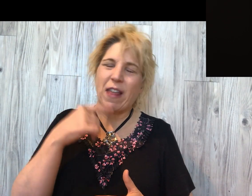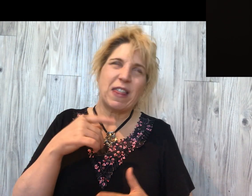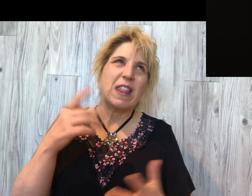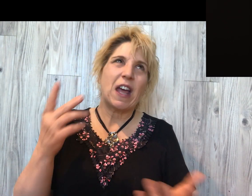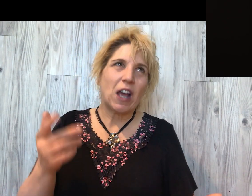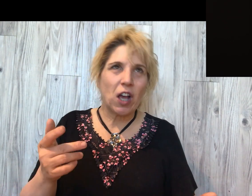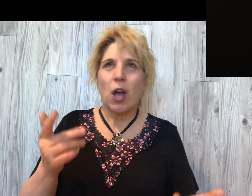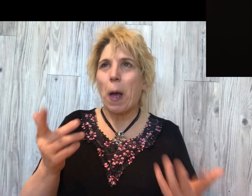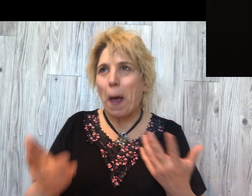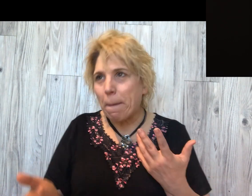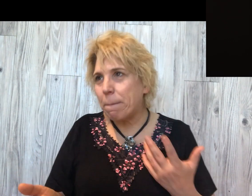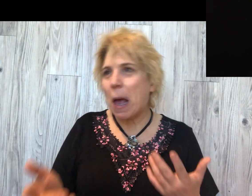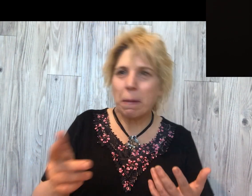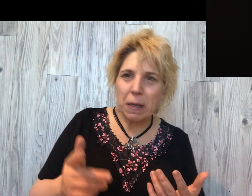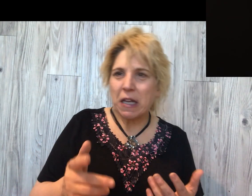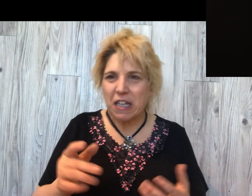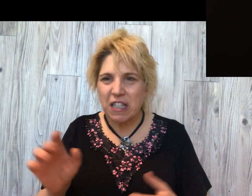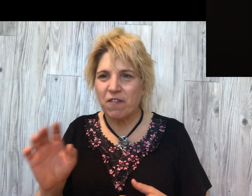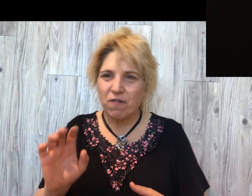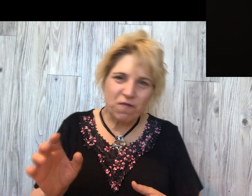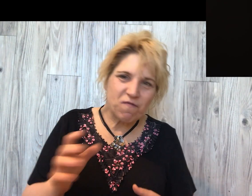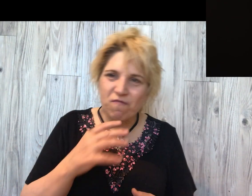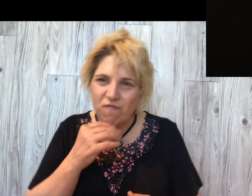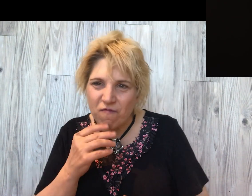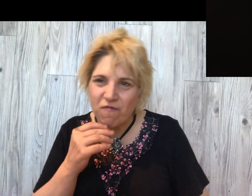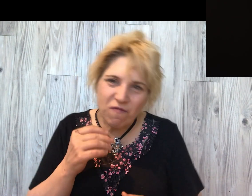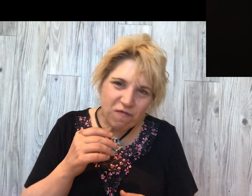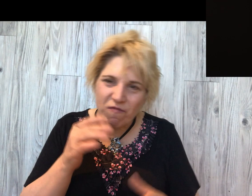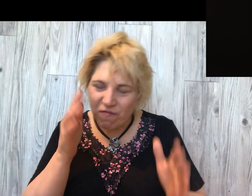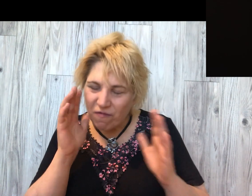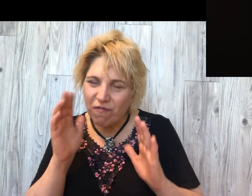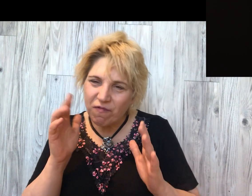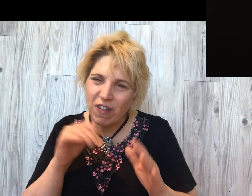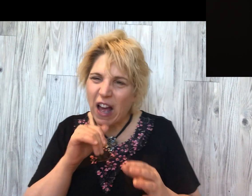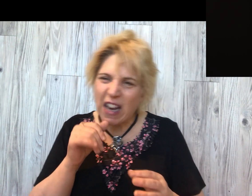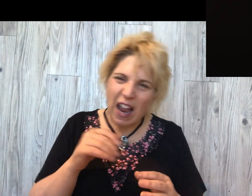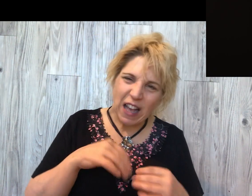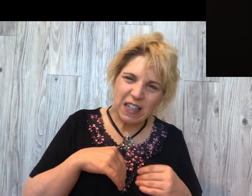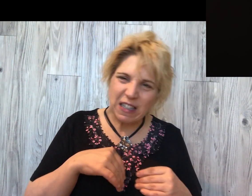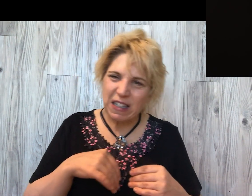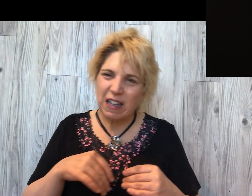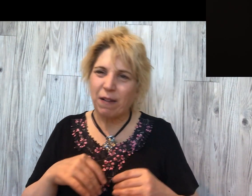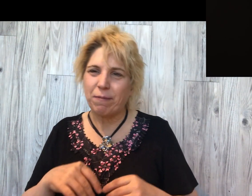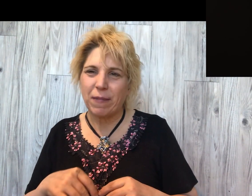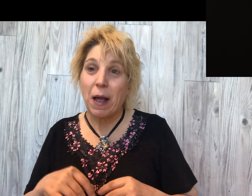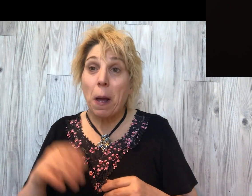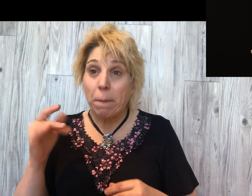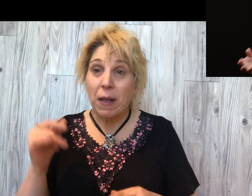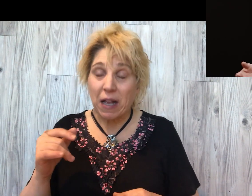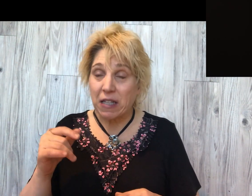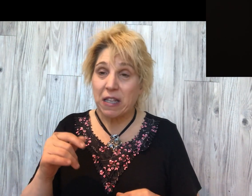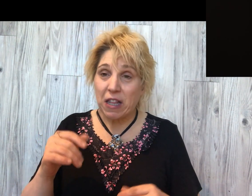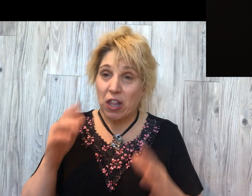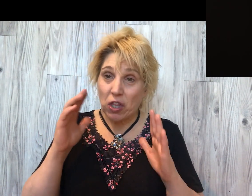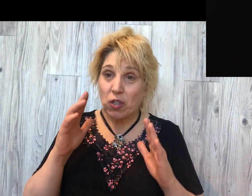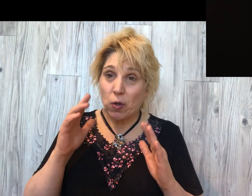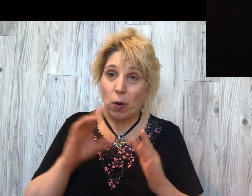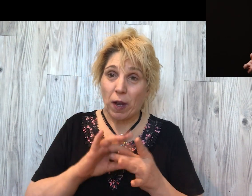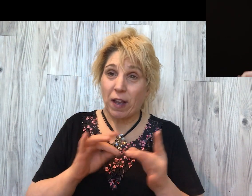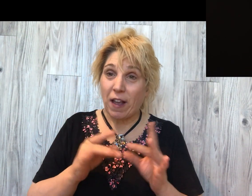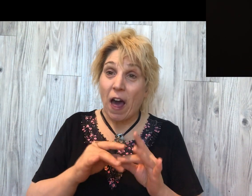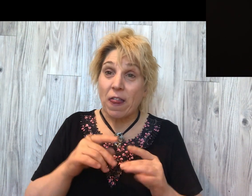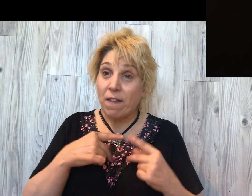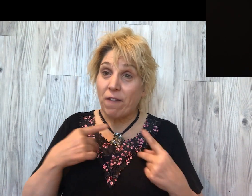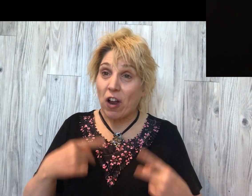thought. At least his first century Jewish listeners would not have expected. Because in their hearing of this story,